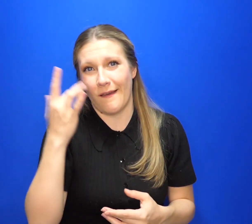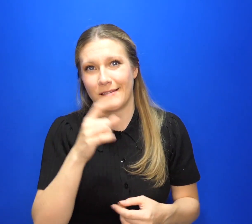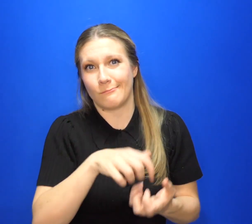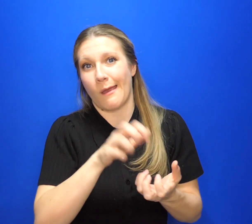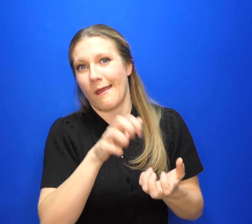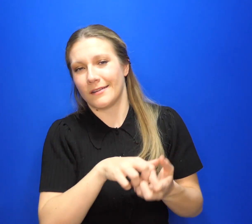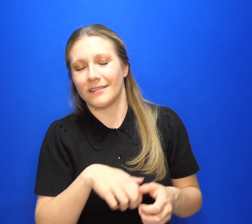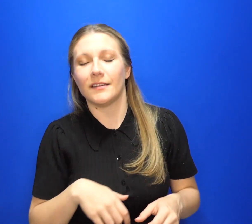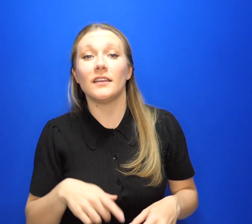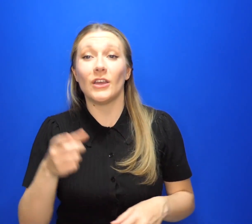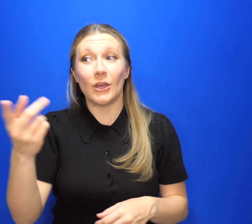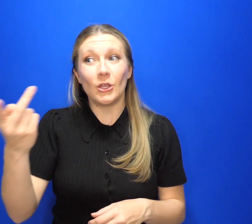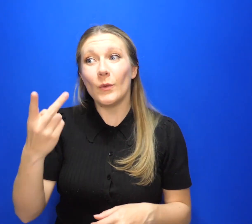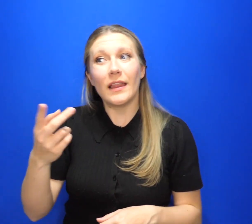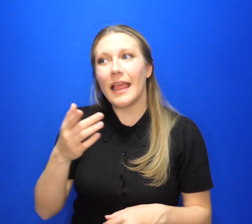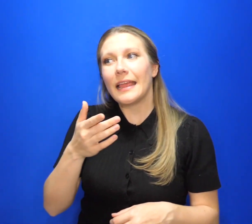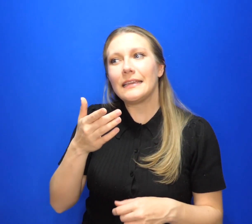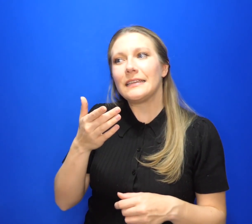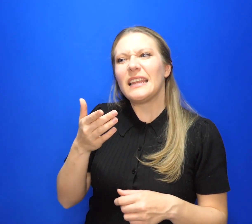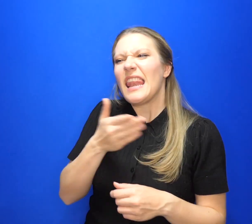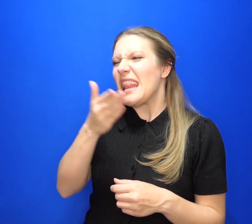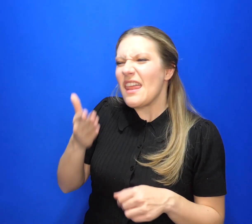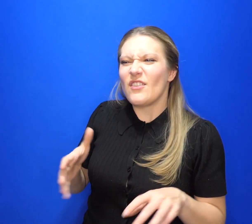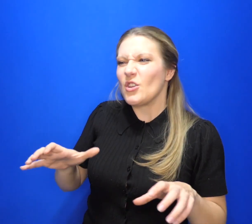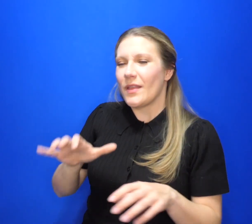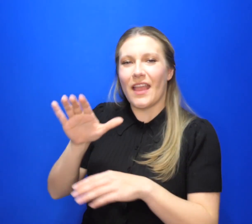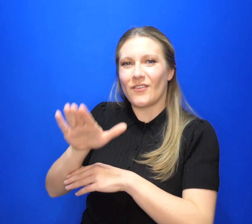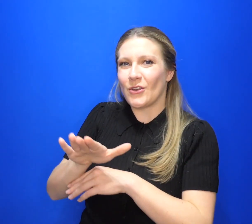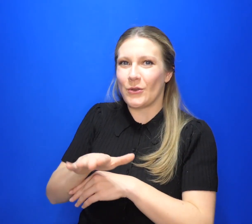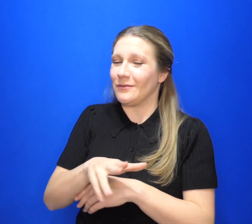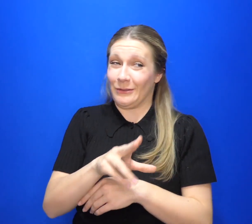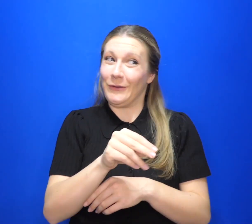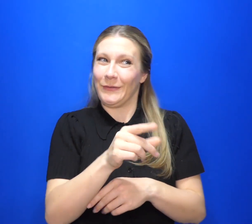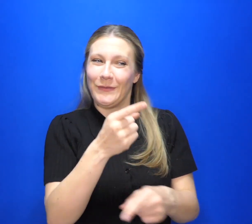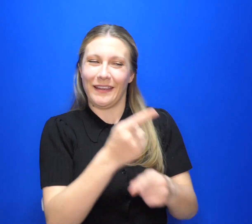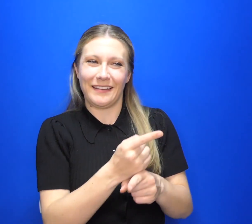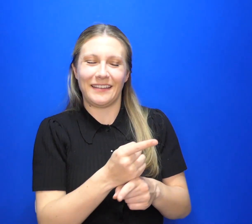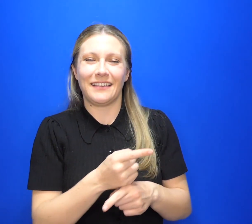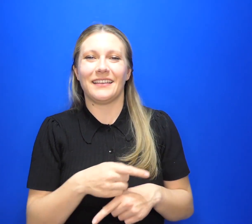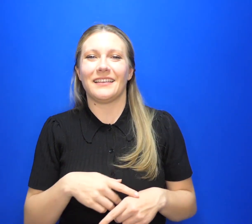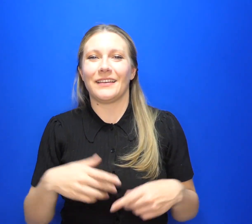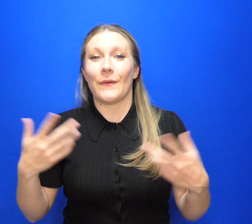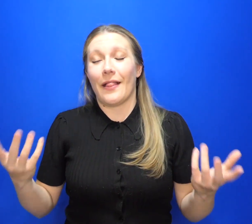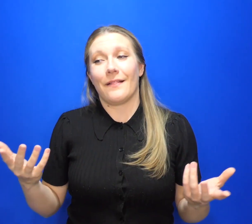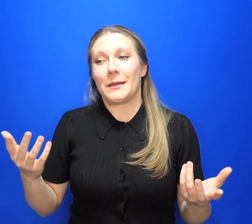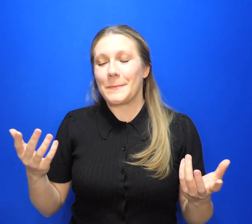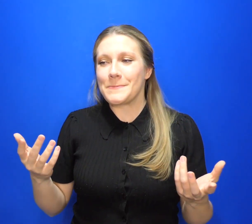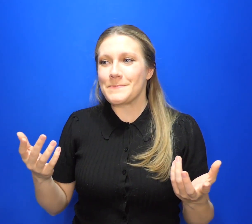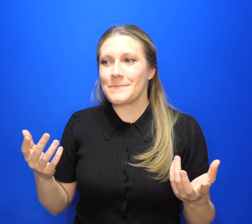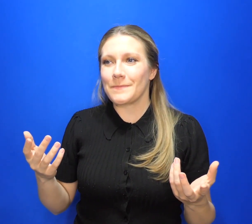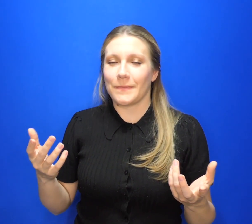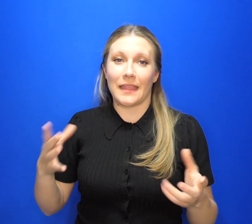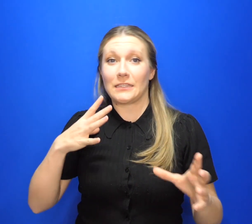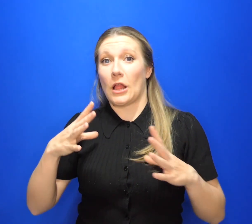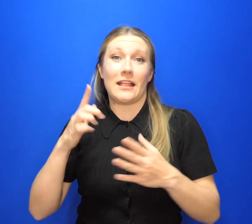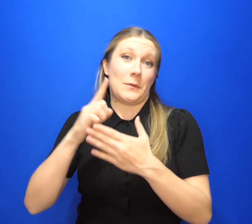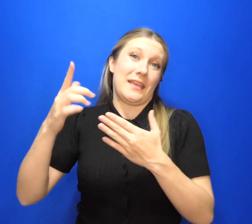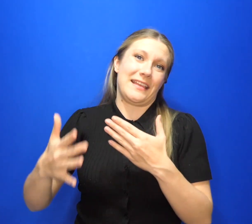afternoon, actually. No, so, not ever. This is a big deal. Sorry. Well, it's a holiday weekend, so I hope you have a great time. Thank you.